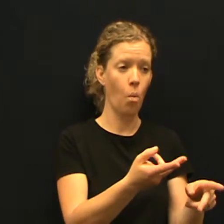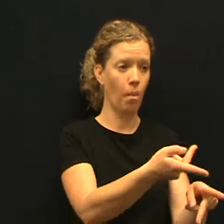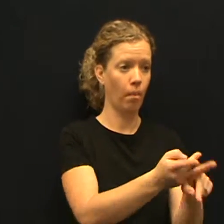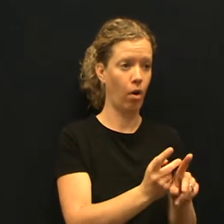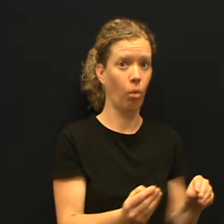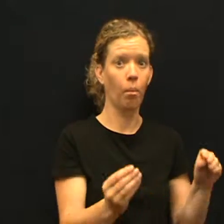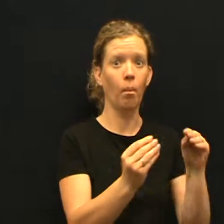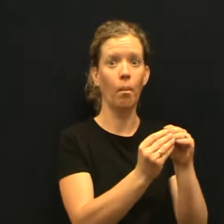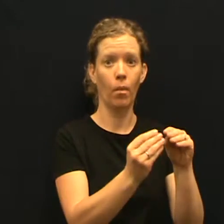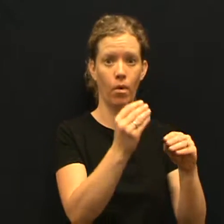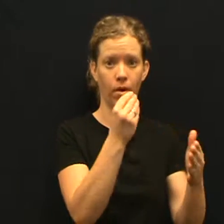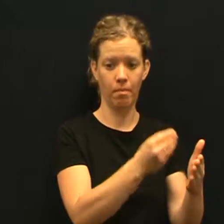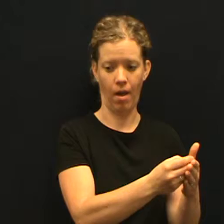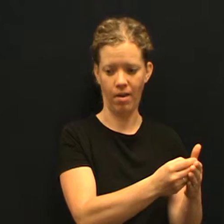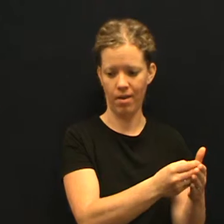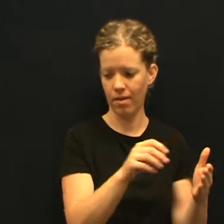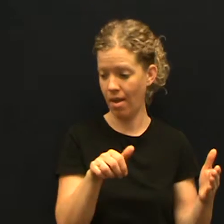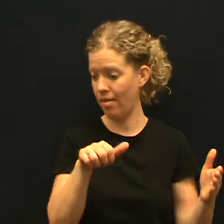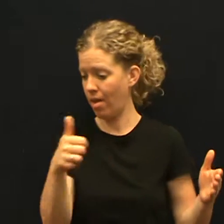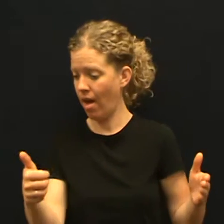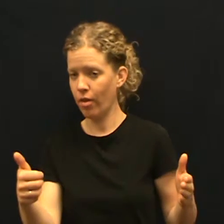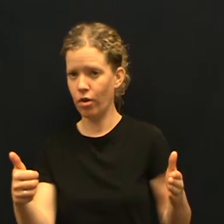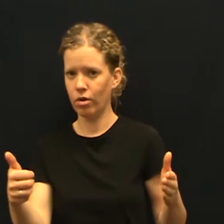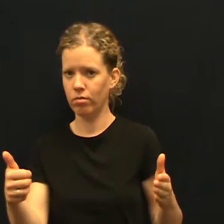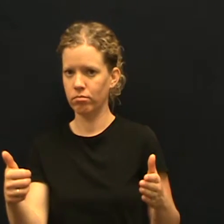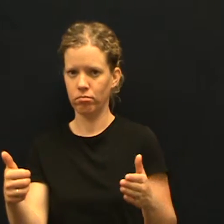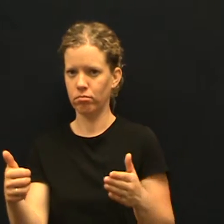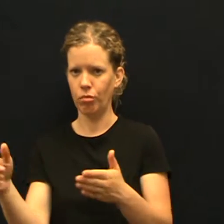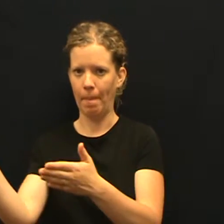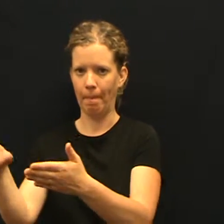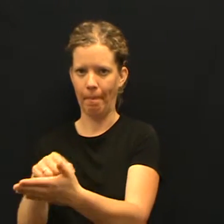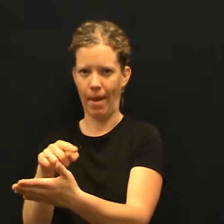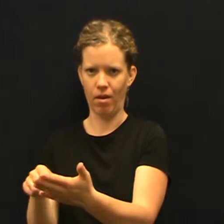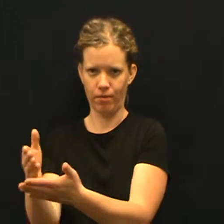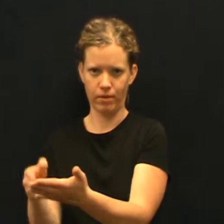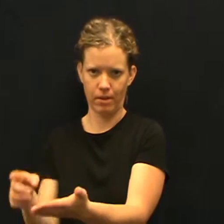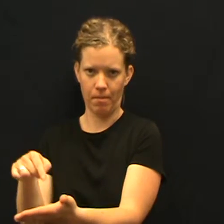where we decreased our borrowing, and we are going to report both of those in our statement.